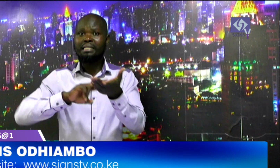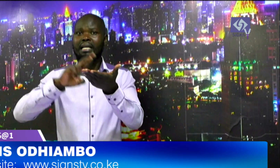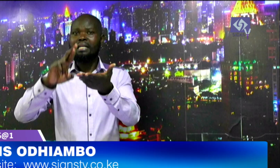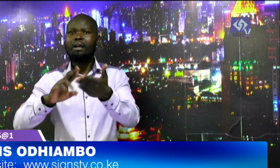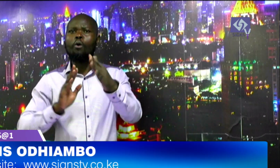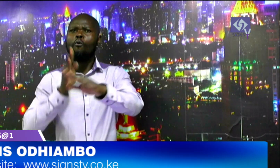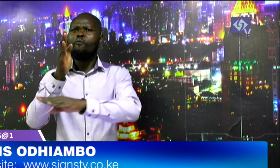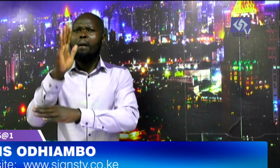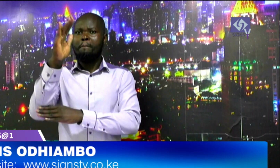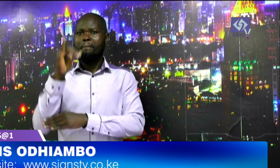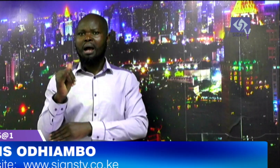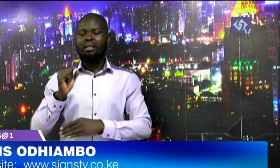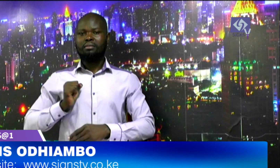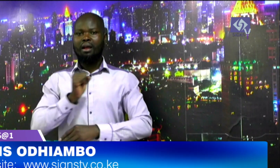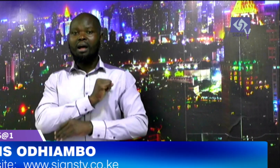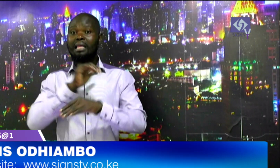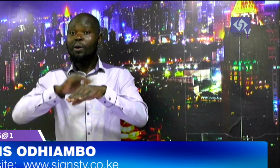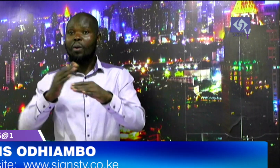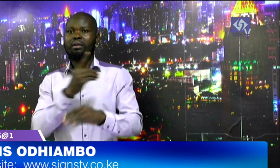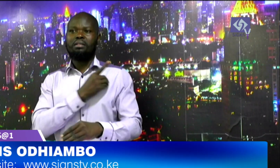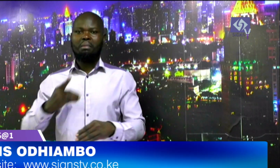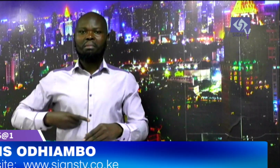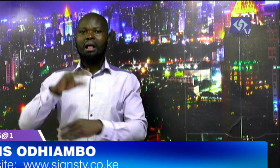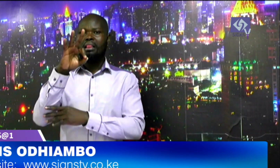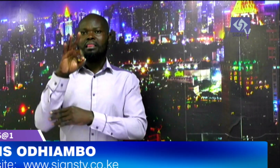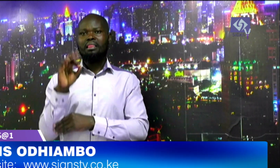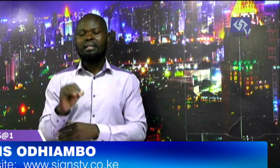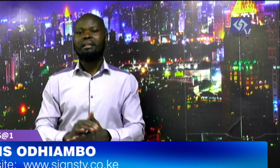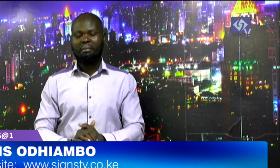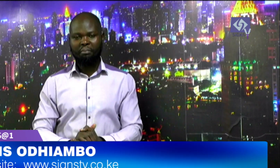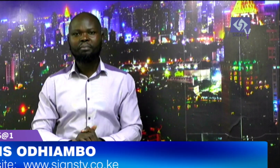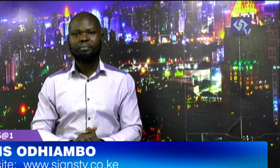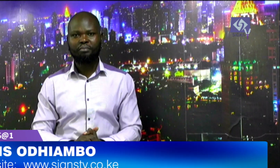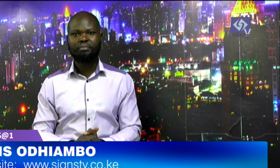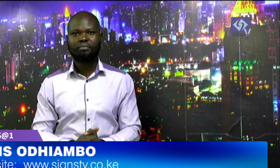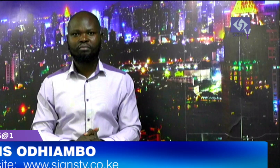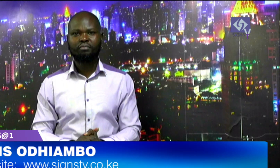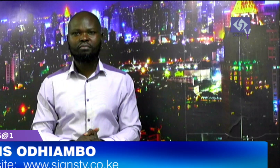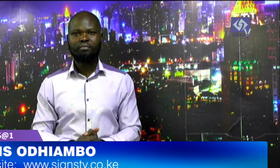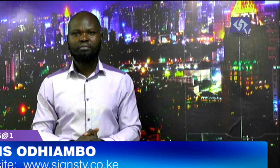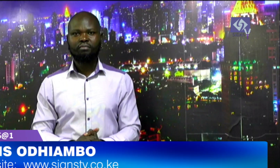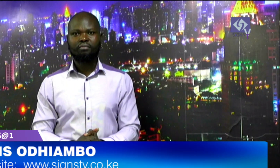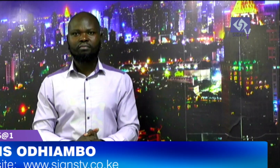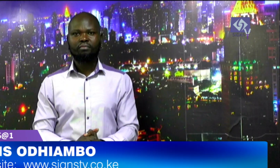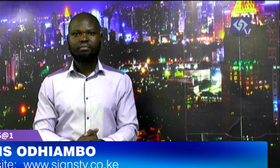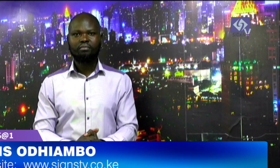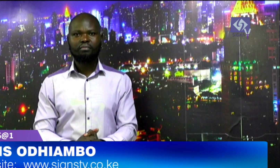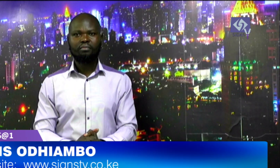last year, barely 3 months into office, but the resolution was overturned by the Senate on December 30th.